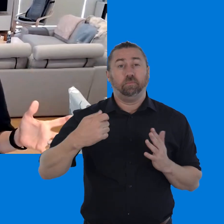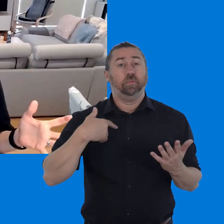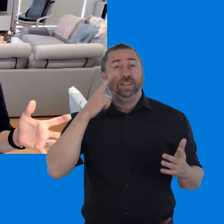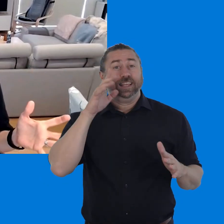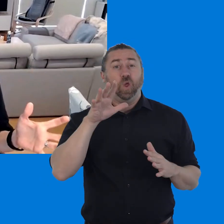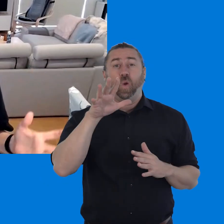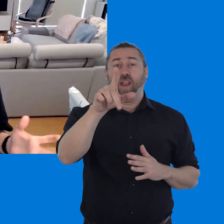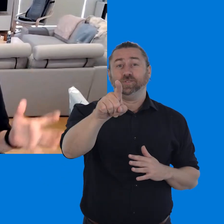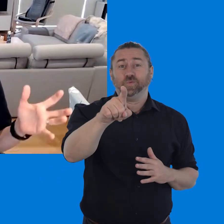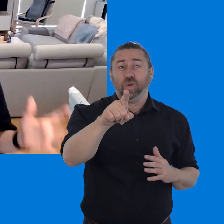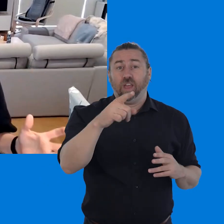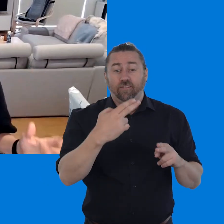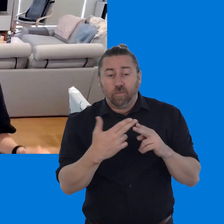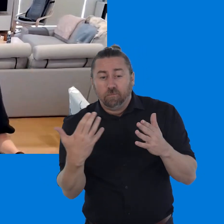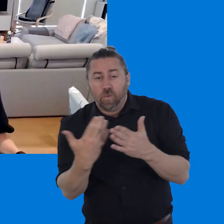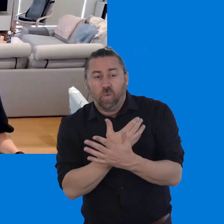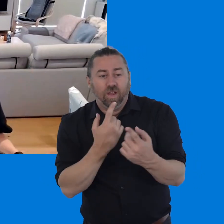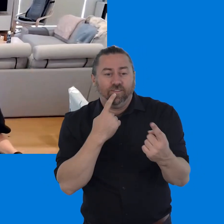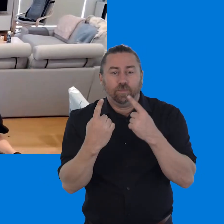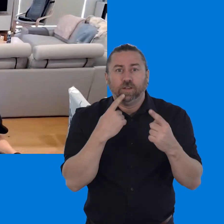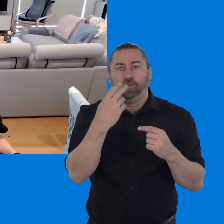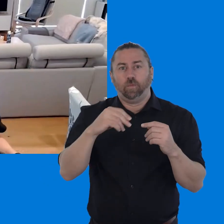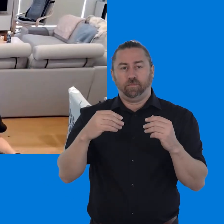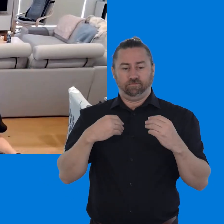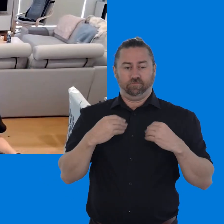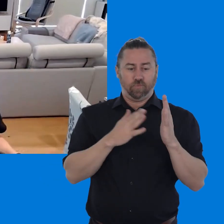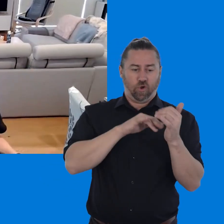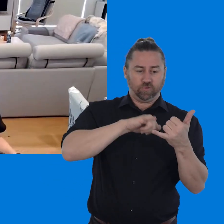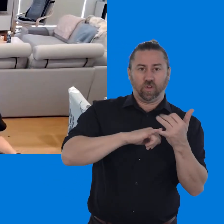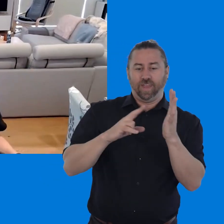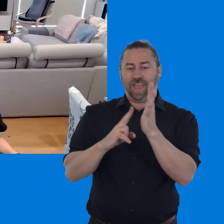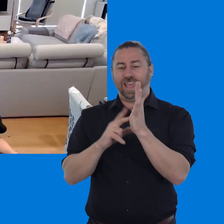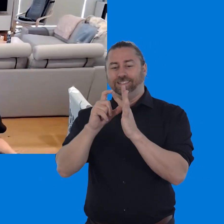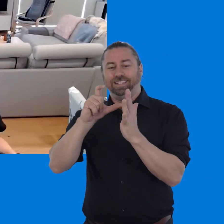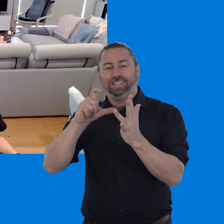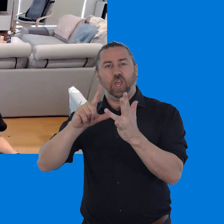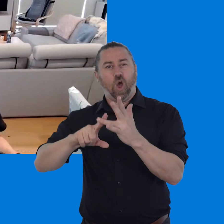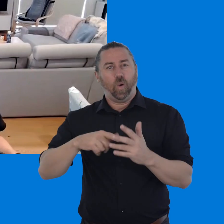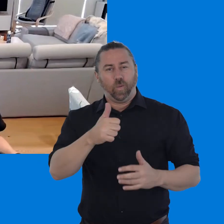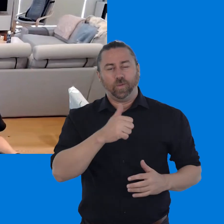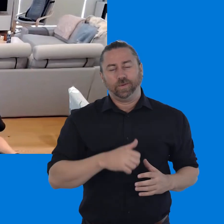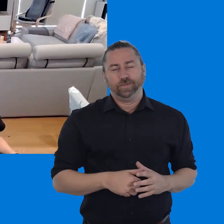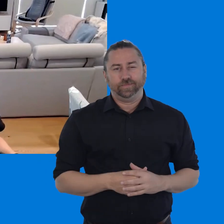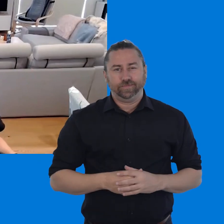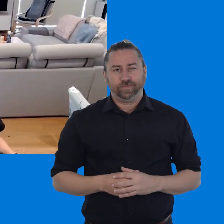a series of these workshops. So we'll see you next week for more from Microsoft and NDCO.